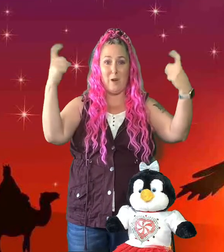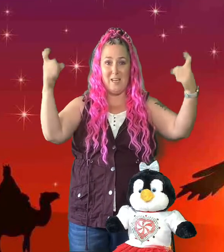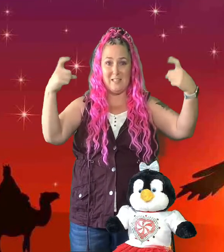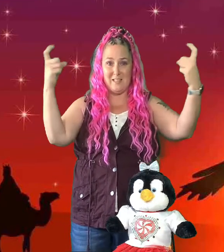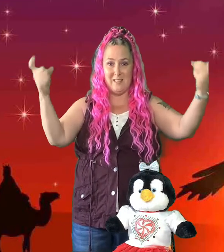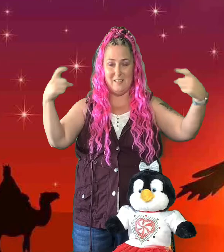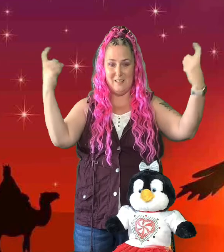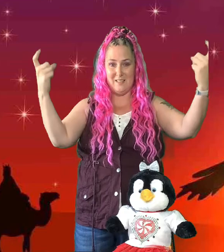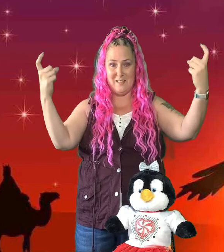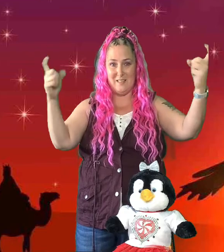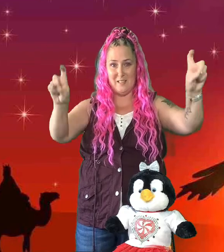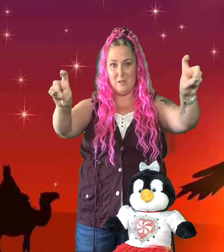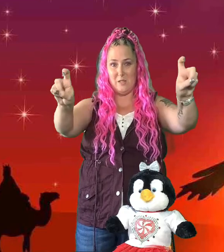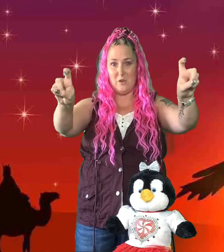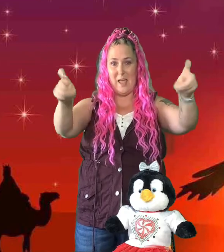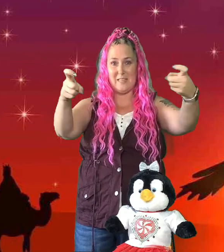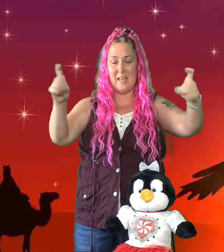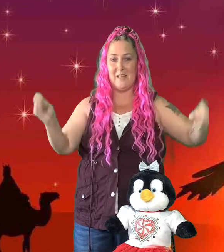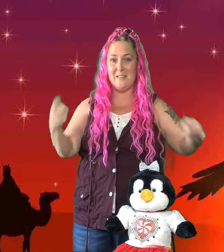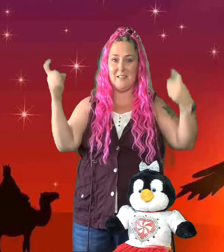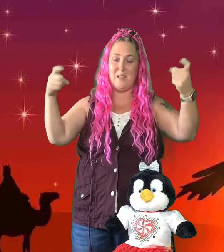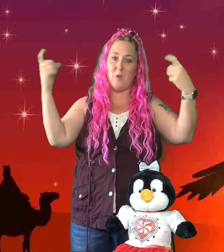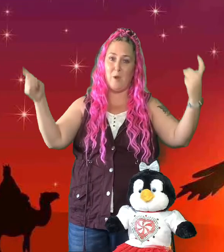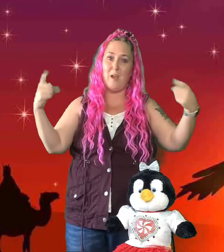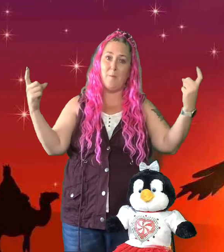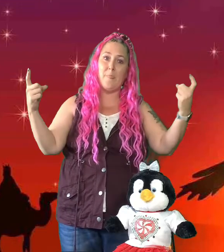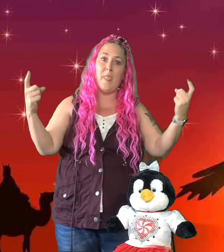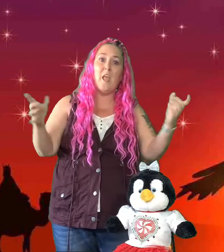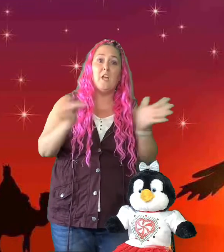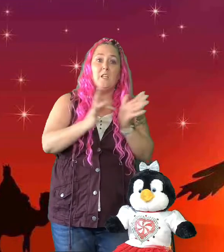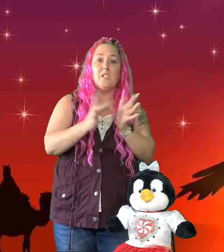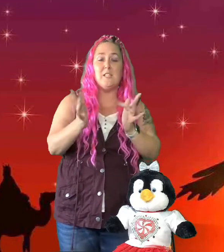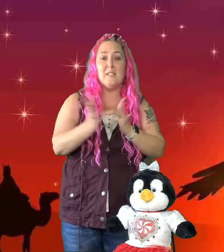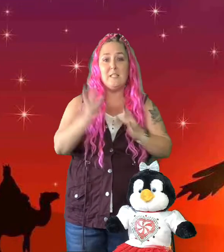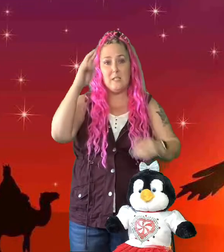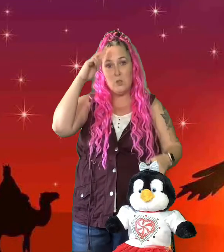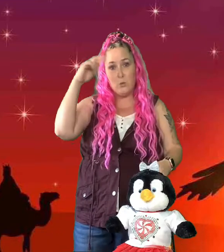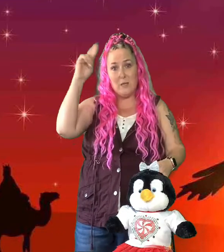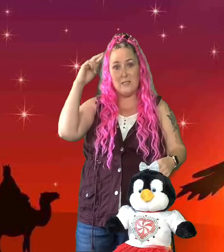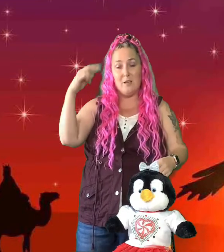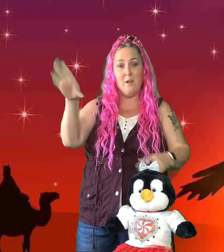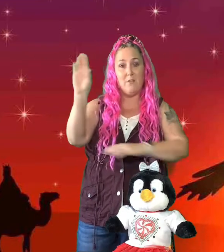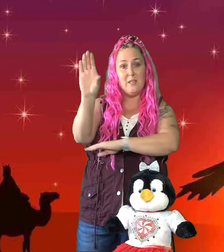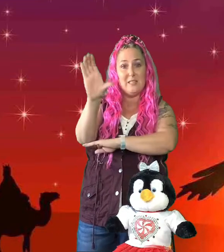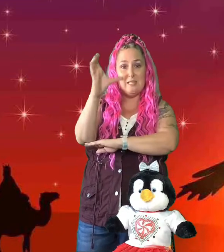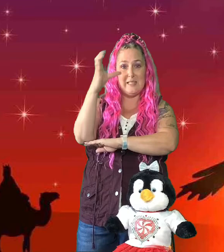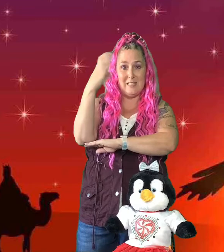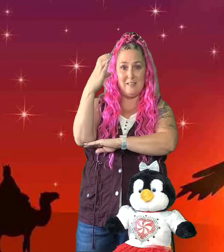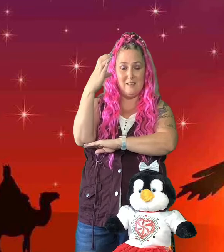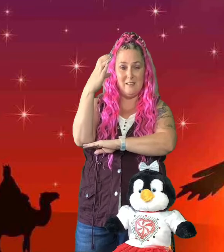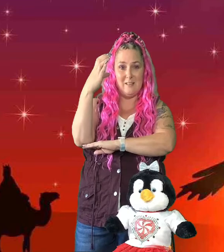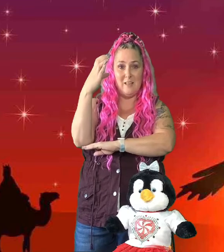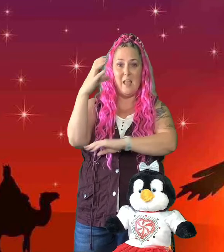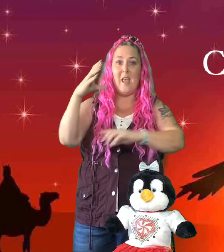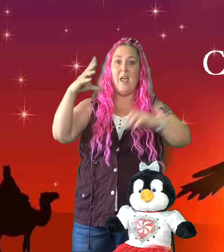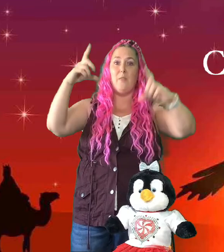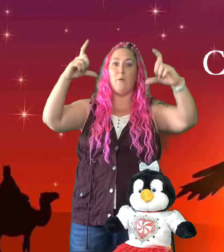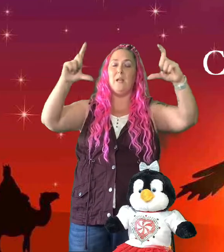celebrate. So these are X hands, celebrate. Jesus is the reason for the season. And then we're going to have